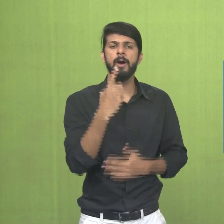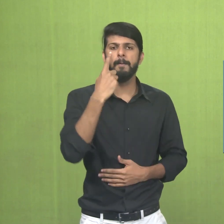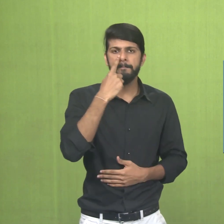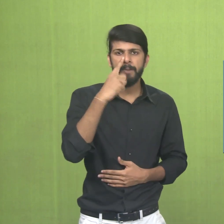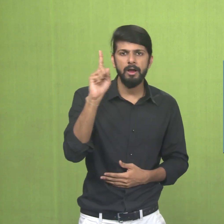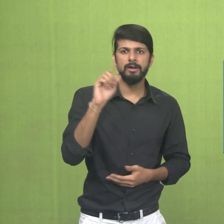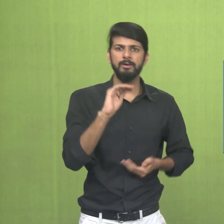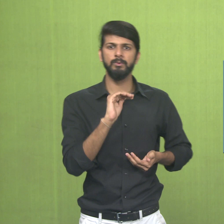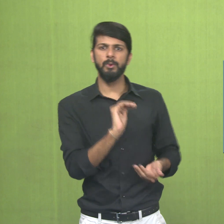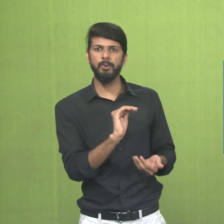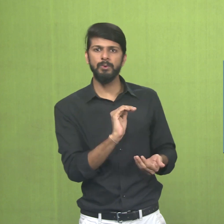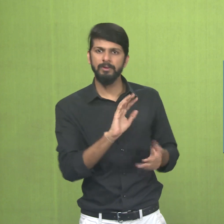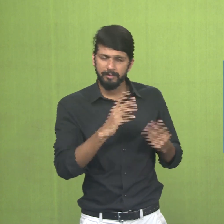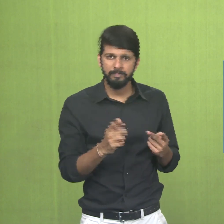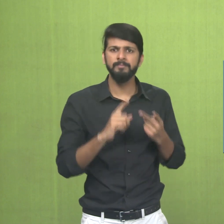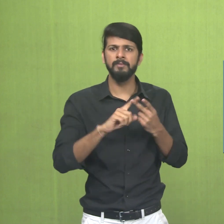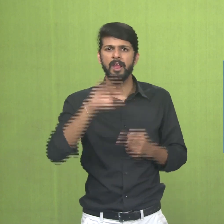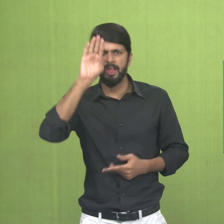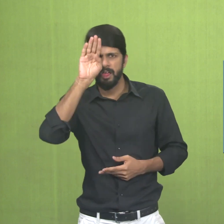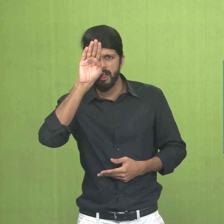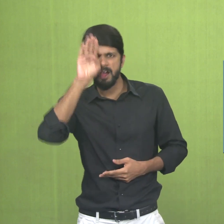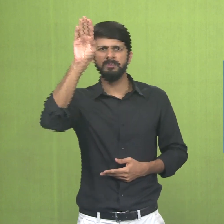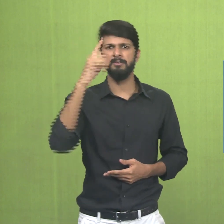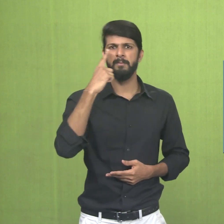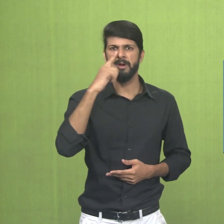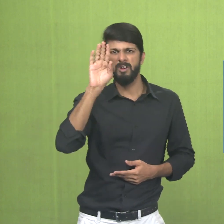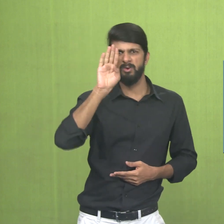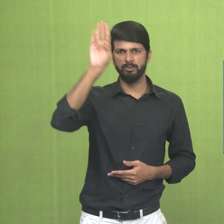his famous artworks, the mother and child,